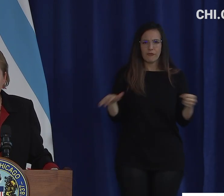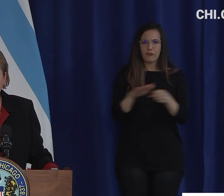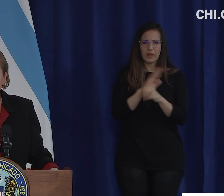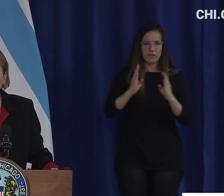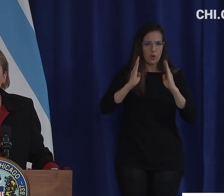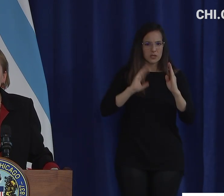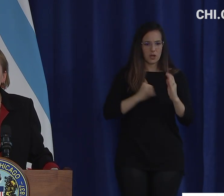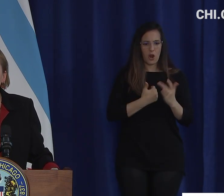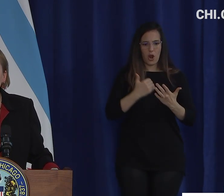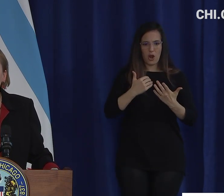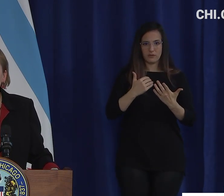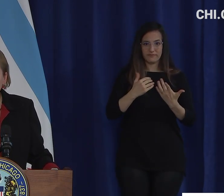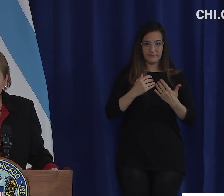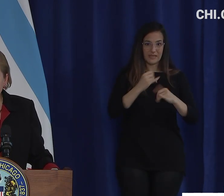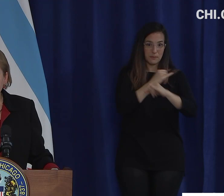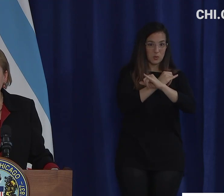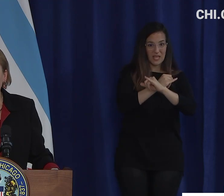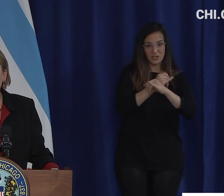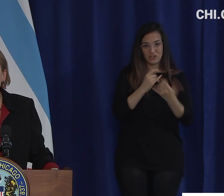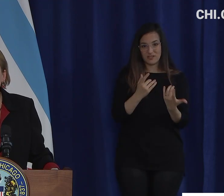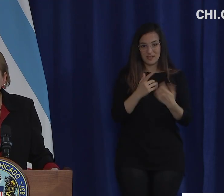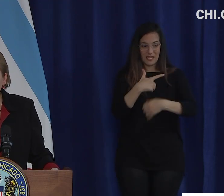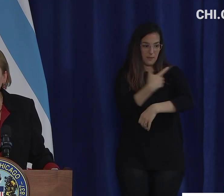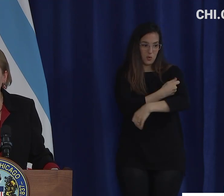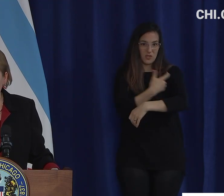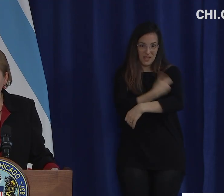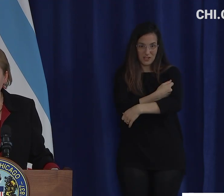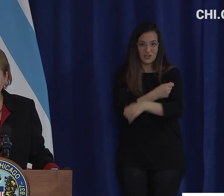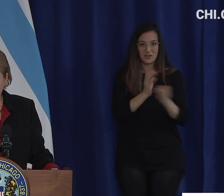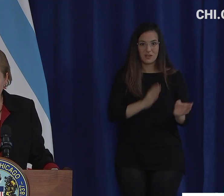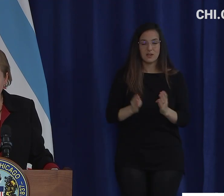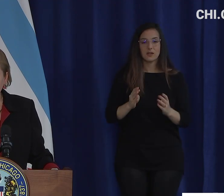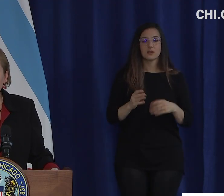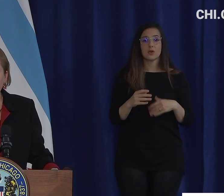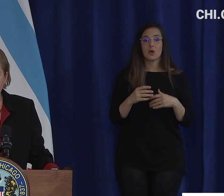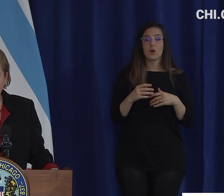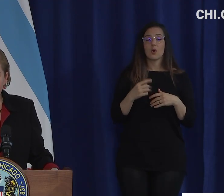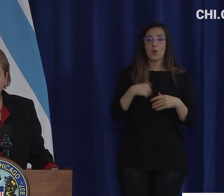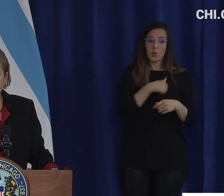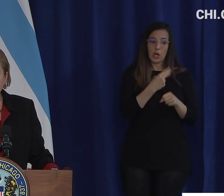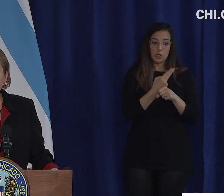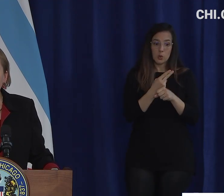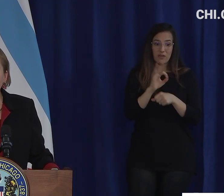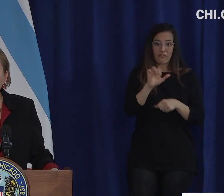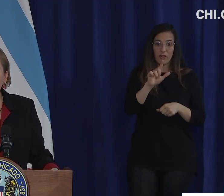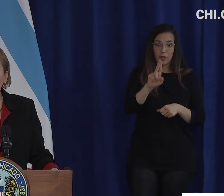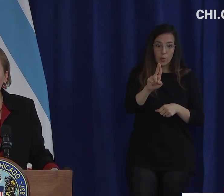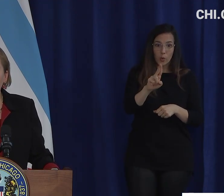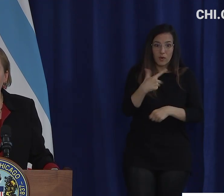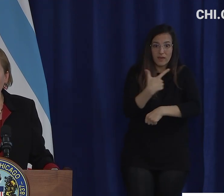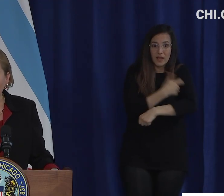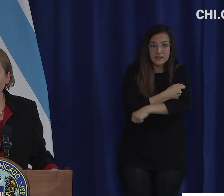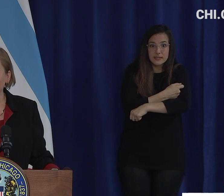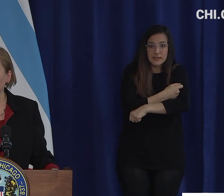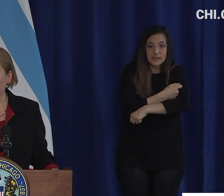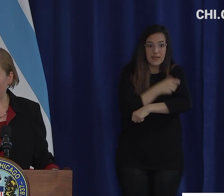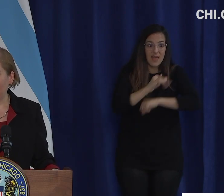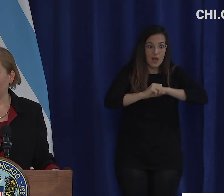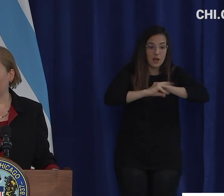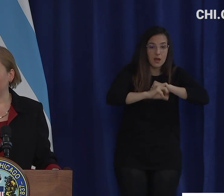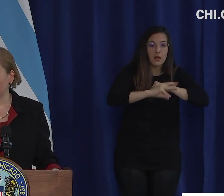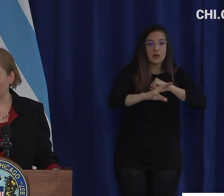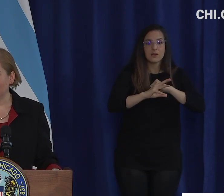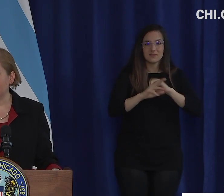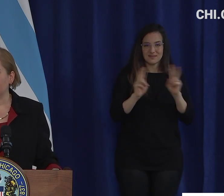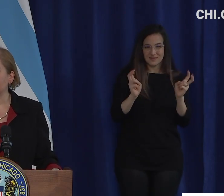immunization planning. And we are using our flu vaccine campaigns to practice,